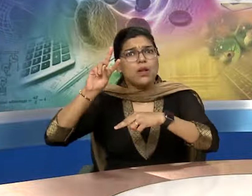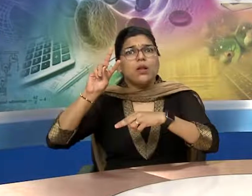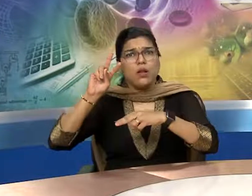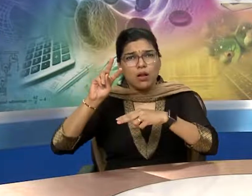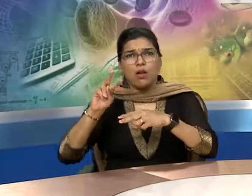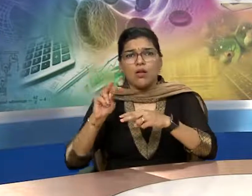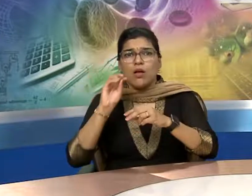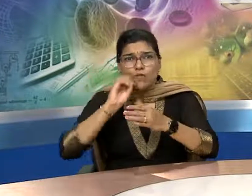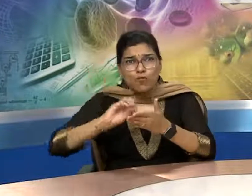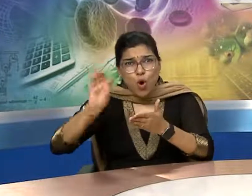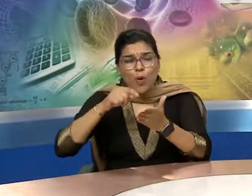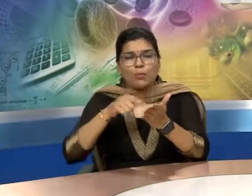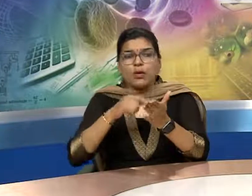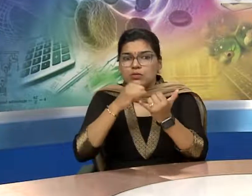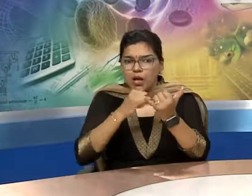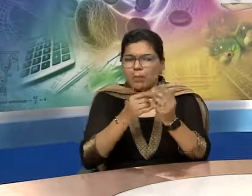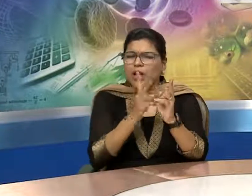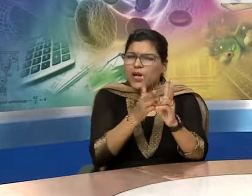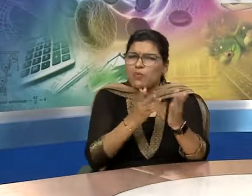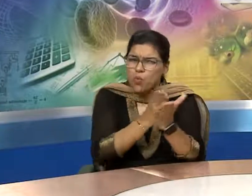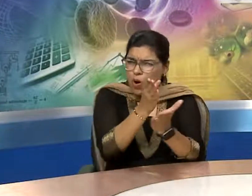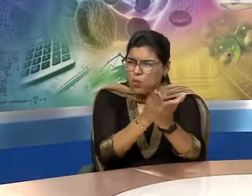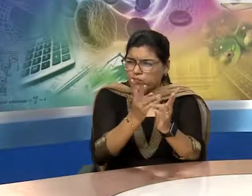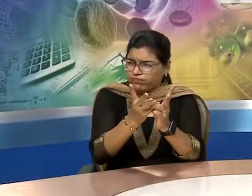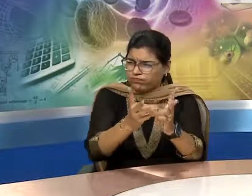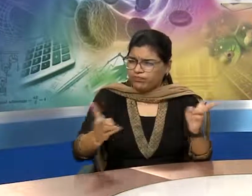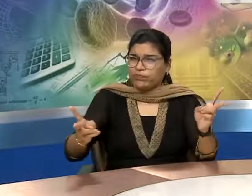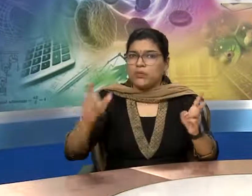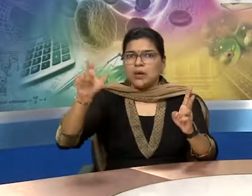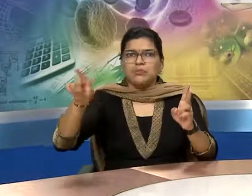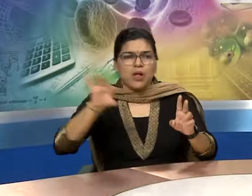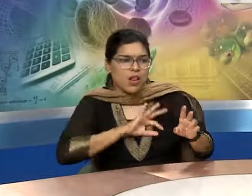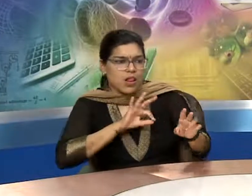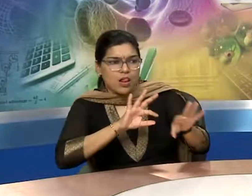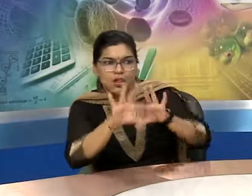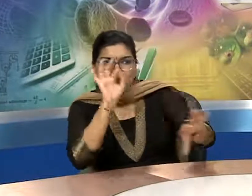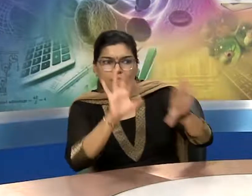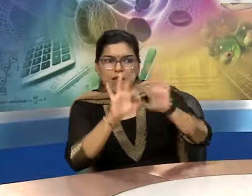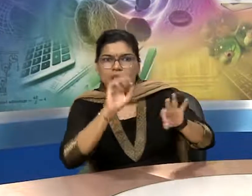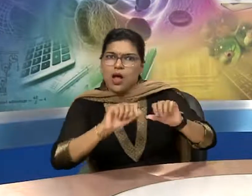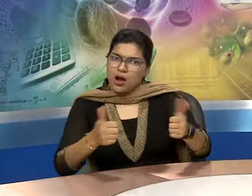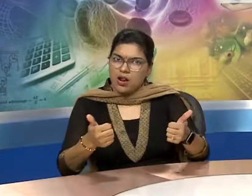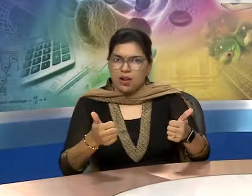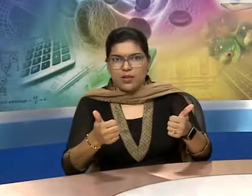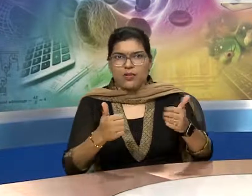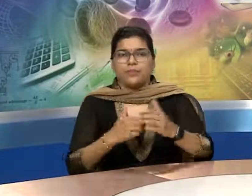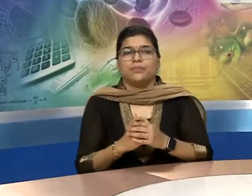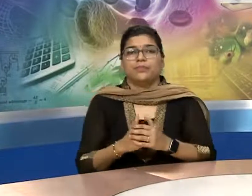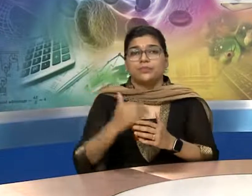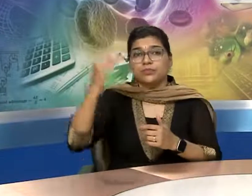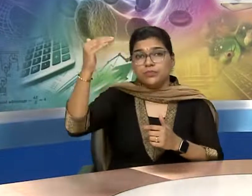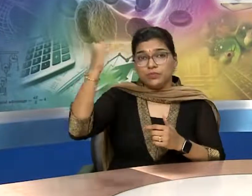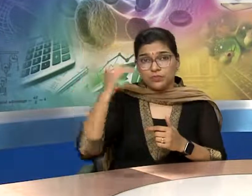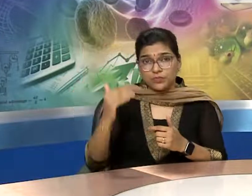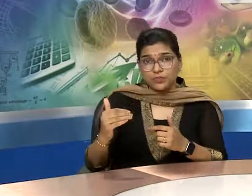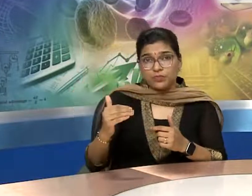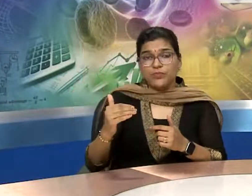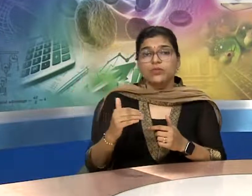The second point explains that it furnishes up-to-date facts and information on all subjects to